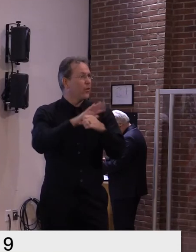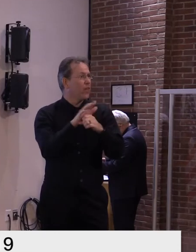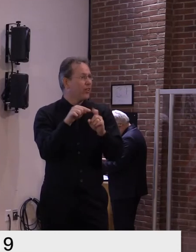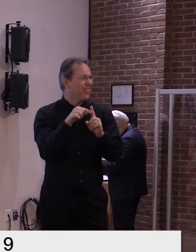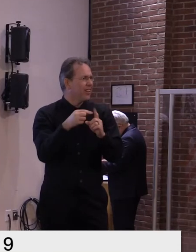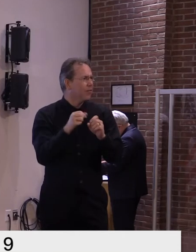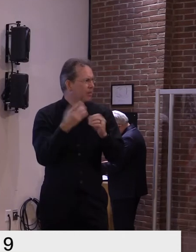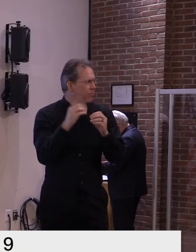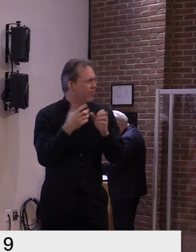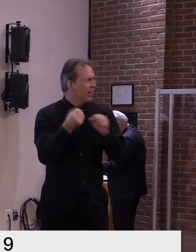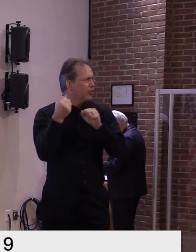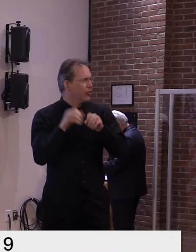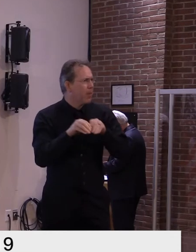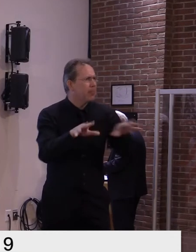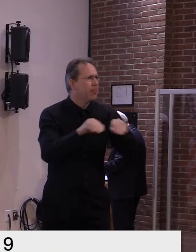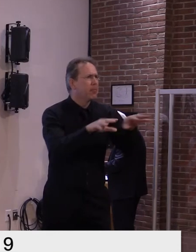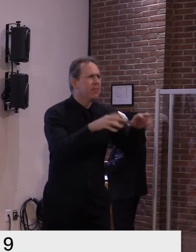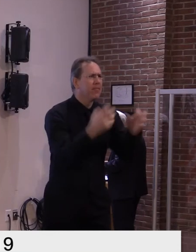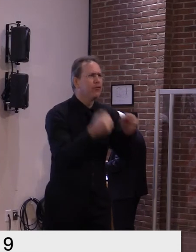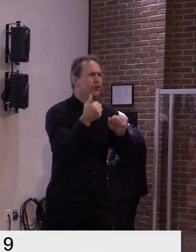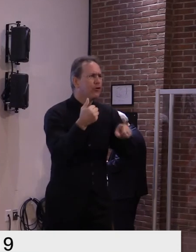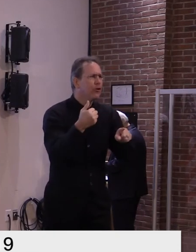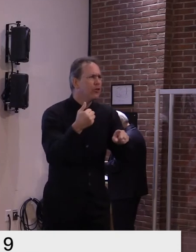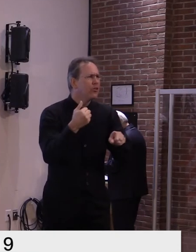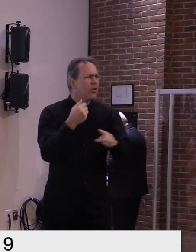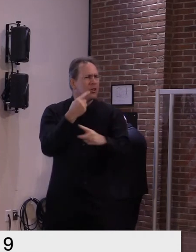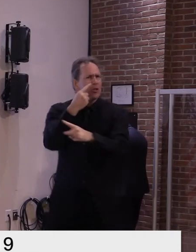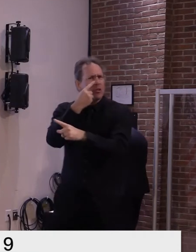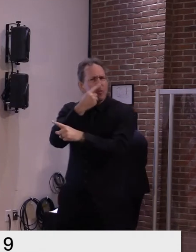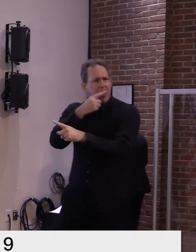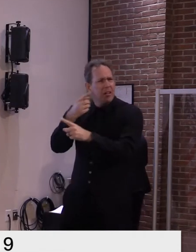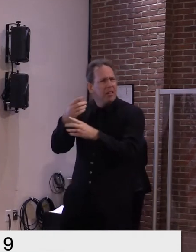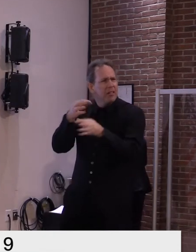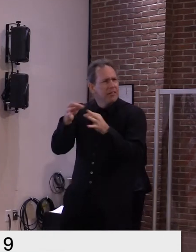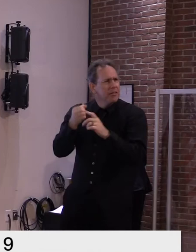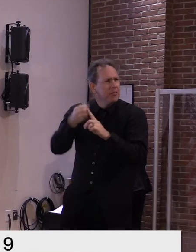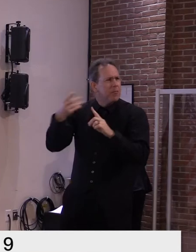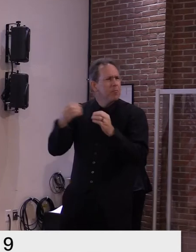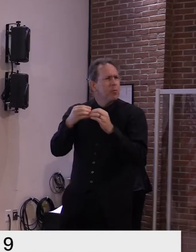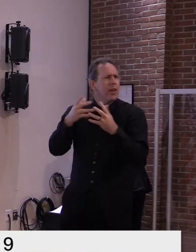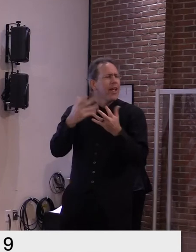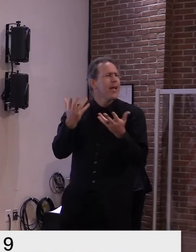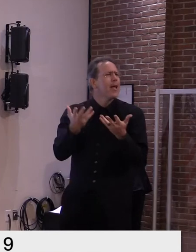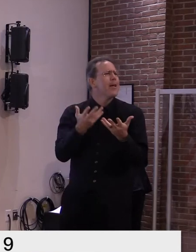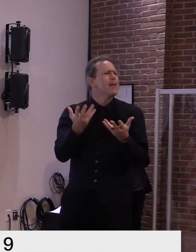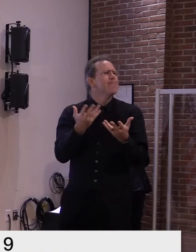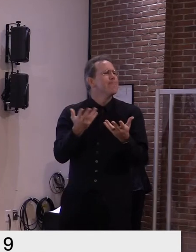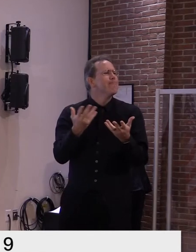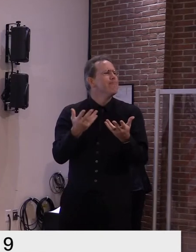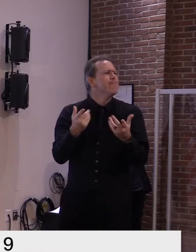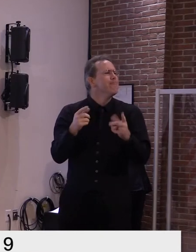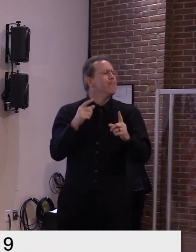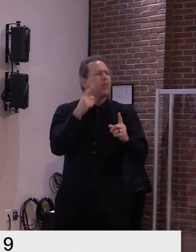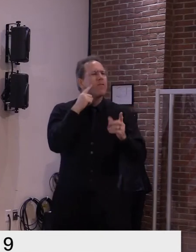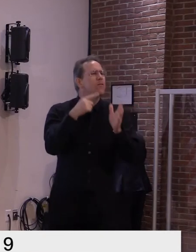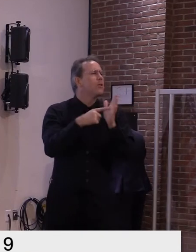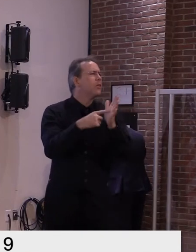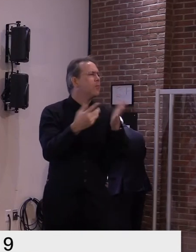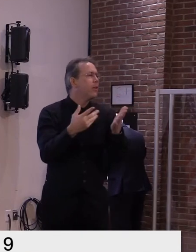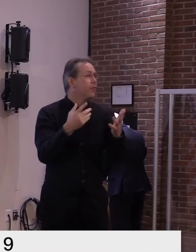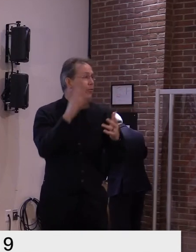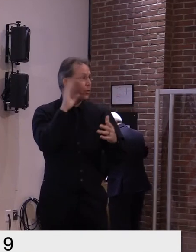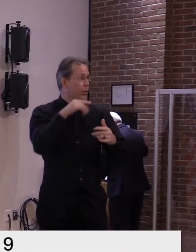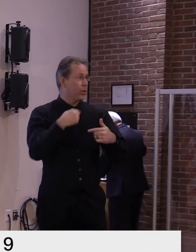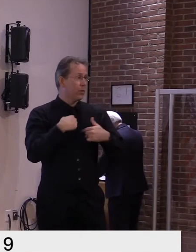that, would that be seen, for example, in instead of 15 minutes